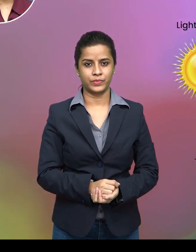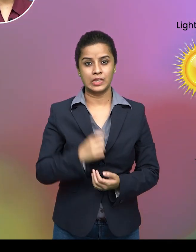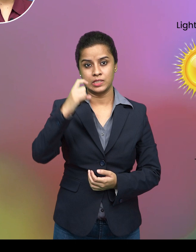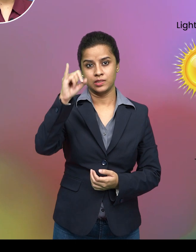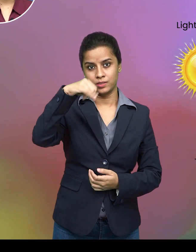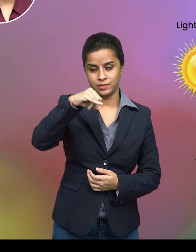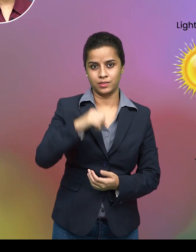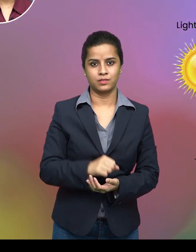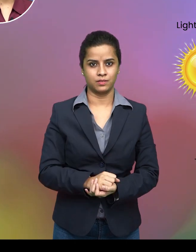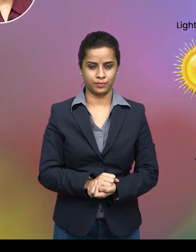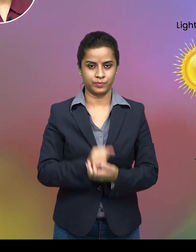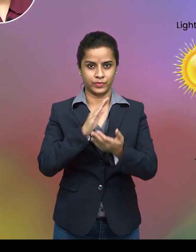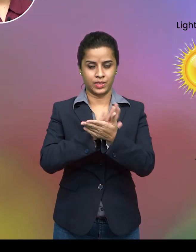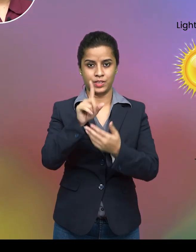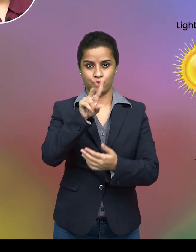C6,